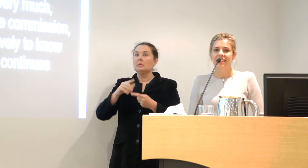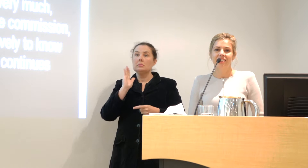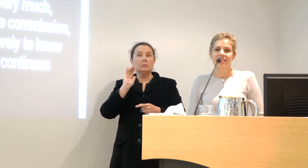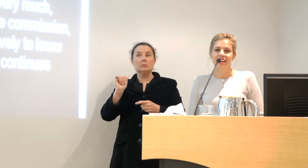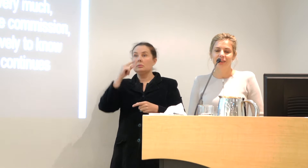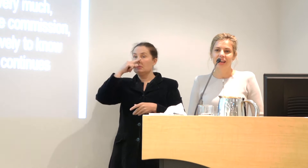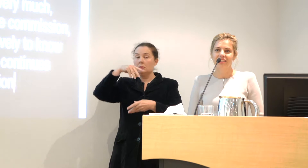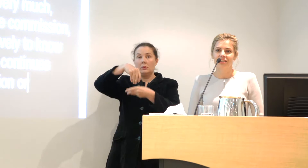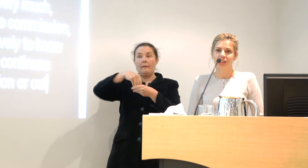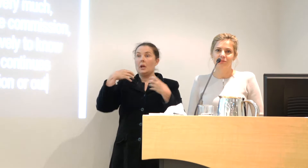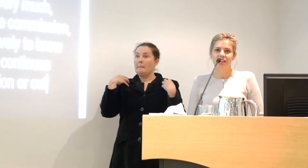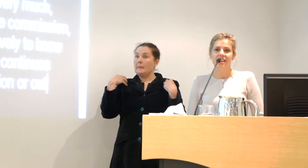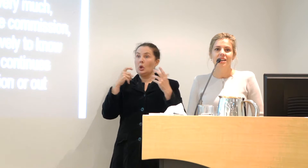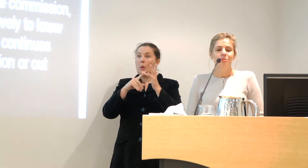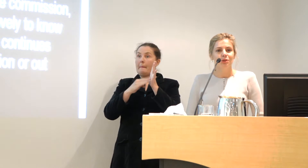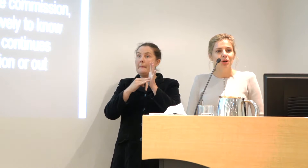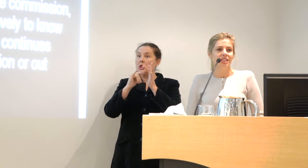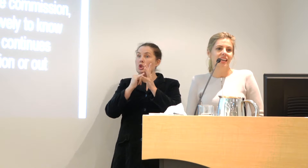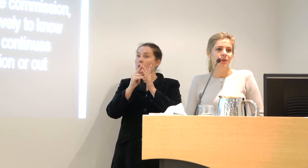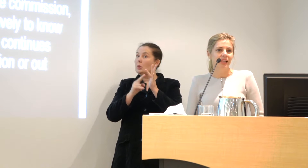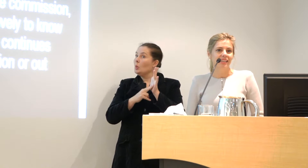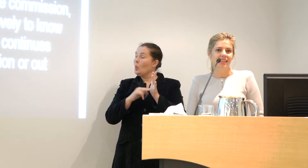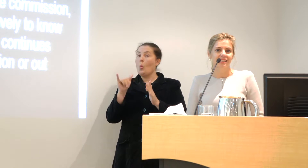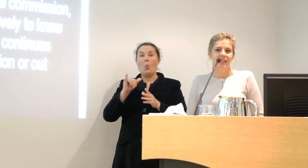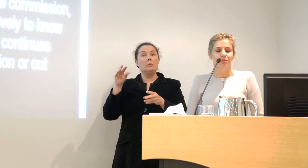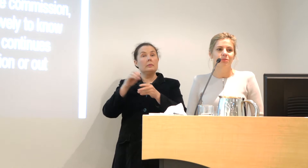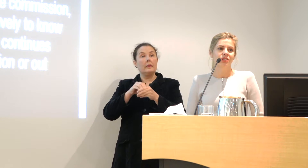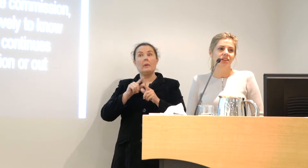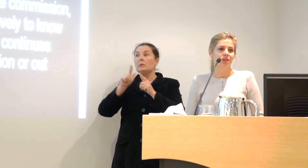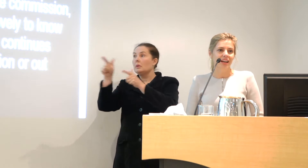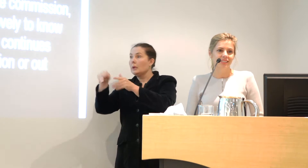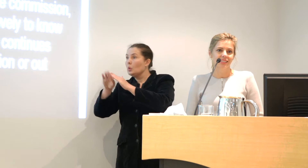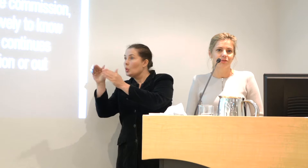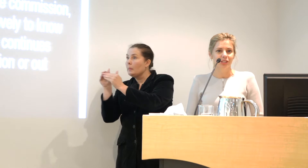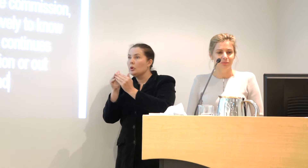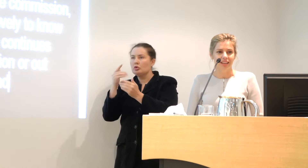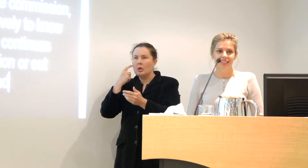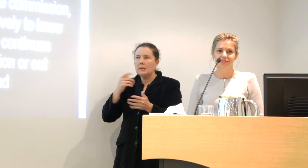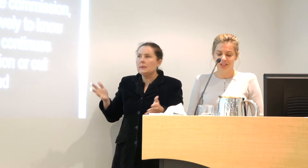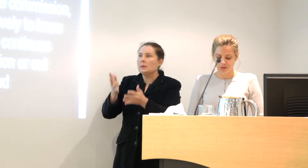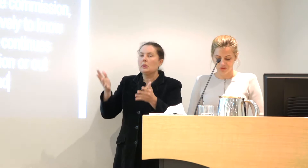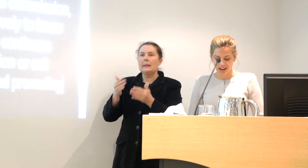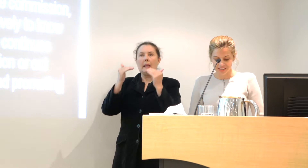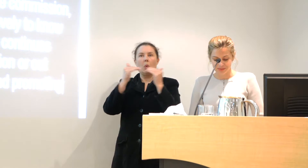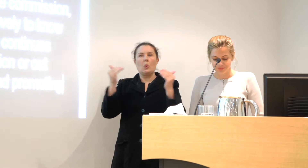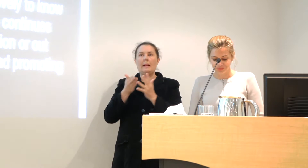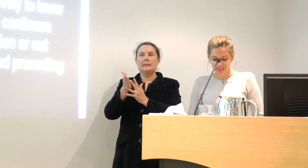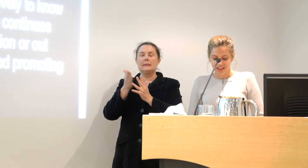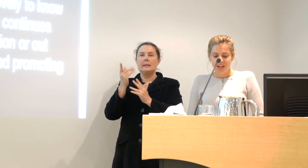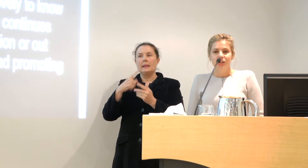or out there in the community, promoting equal access and promoting rights and respect for human